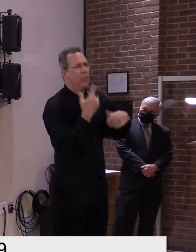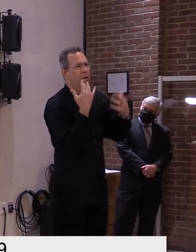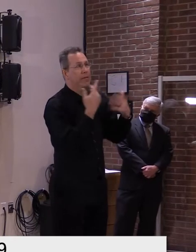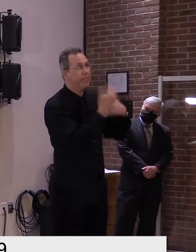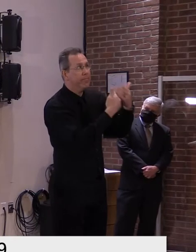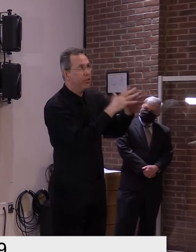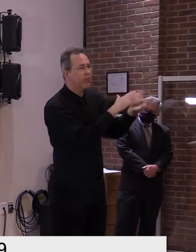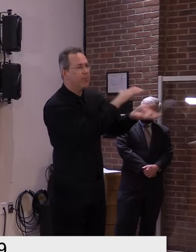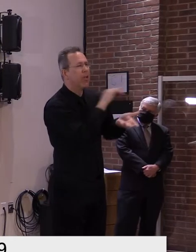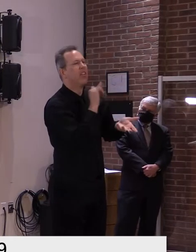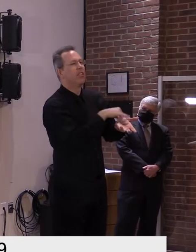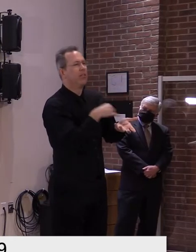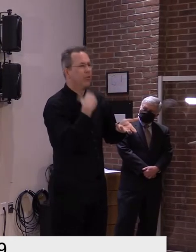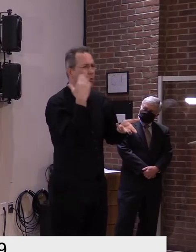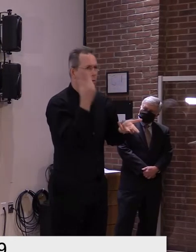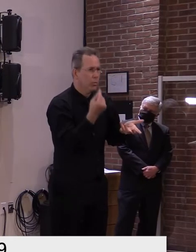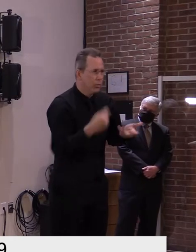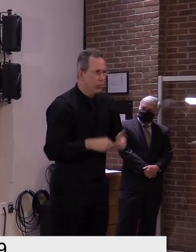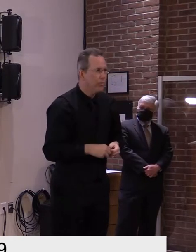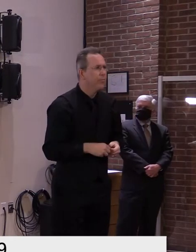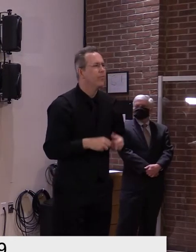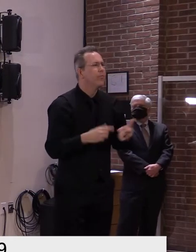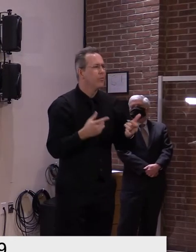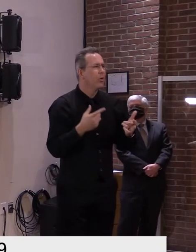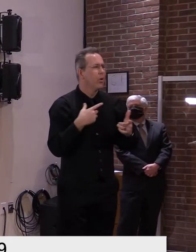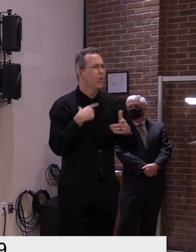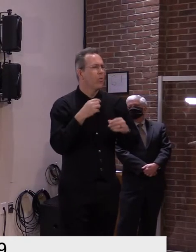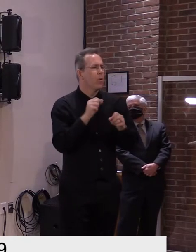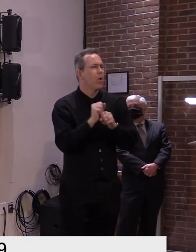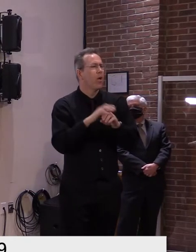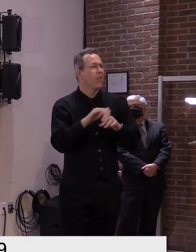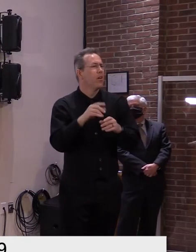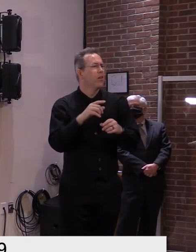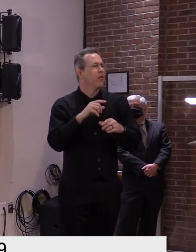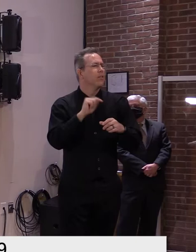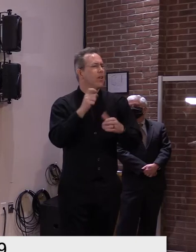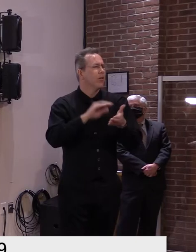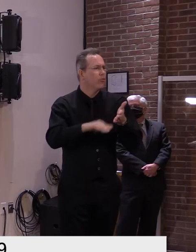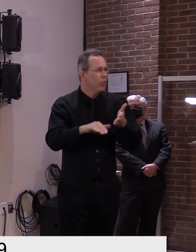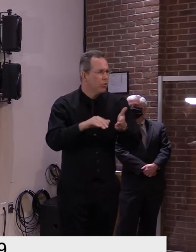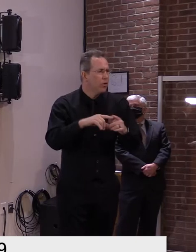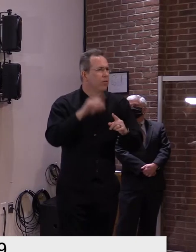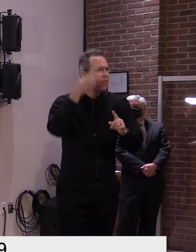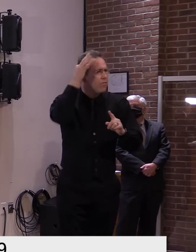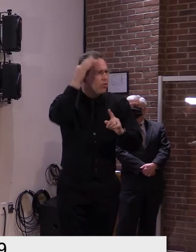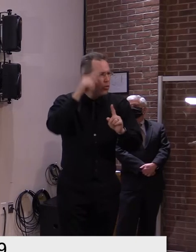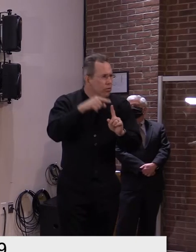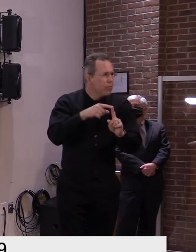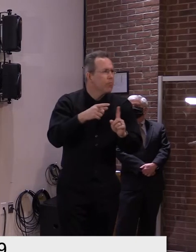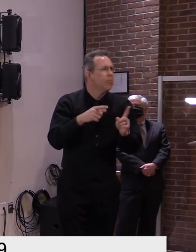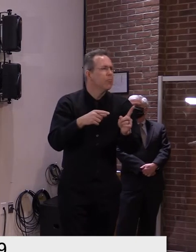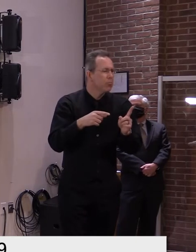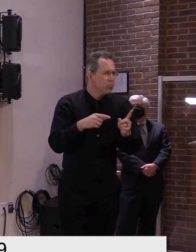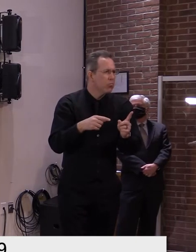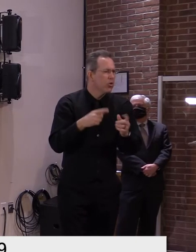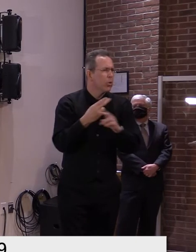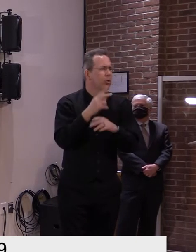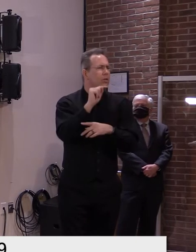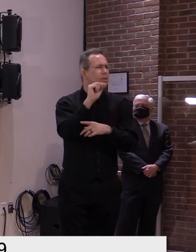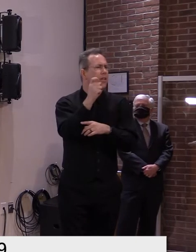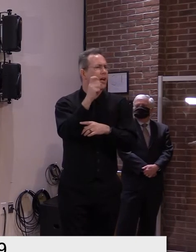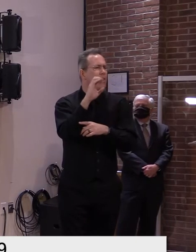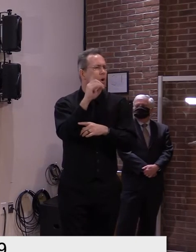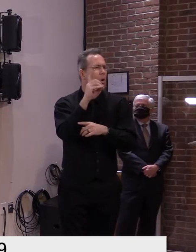exemption. We're decoupled from the federal tax code, as you know. We did that probably 15 years